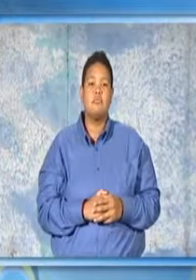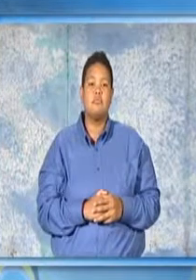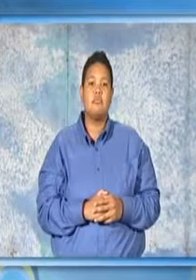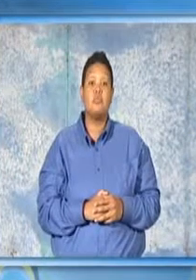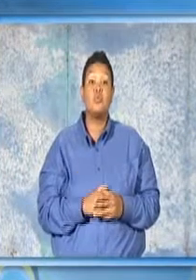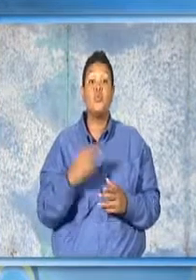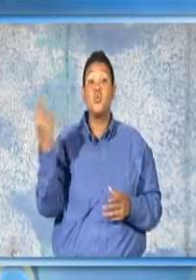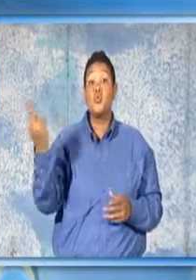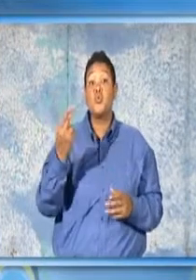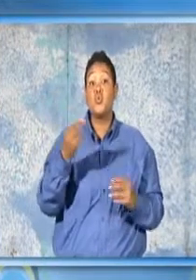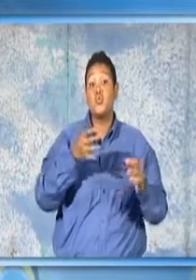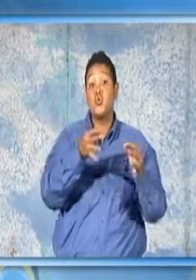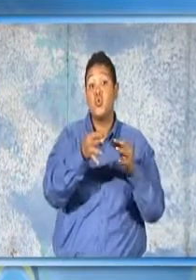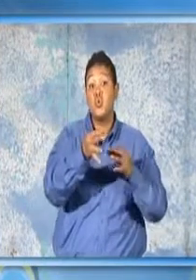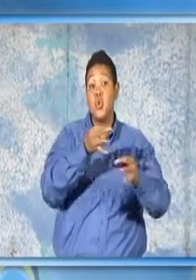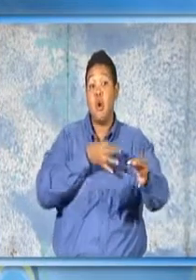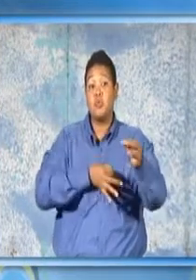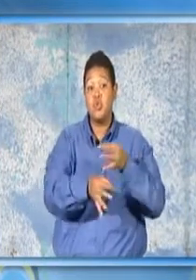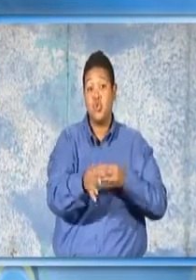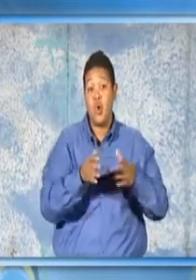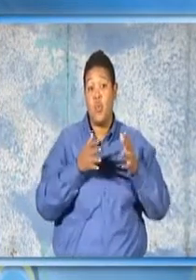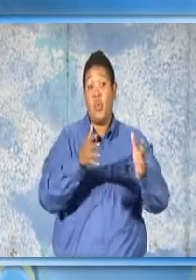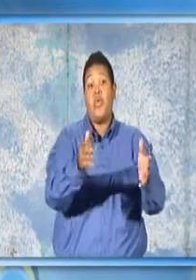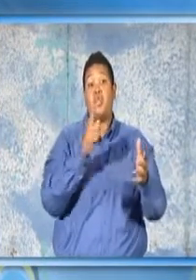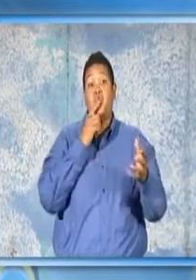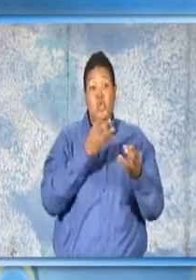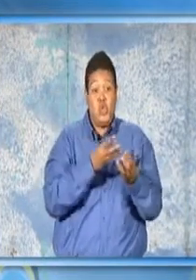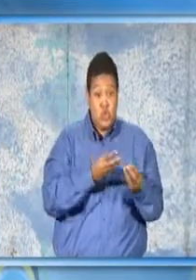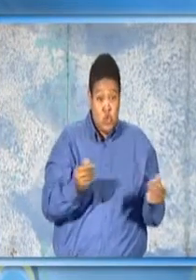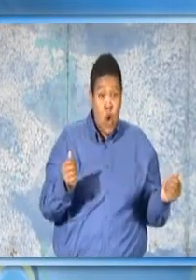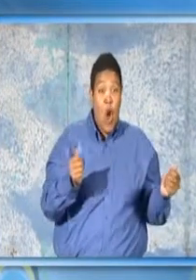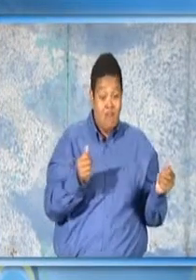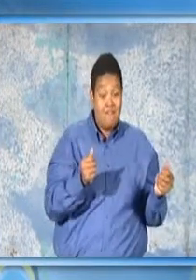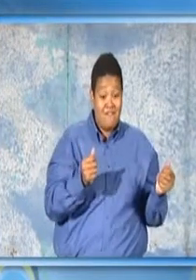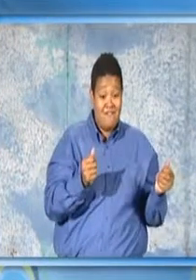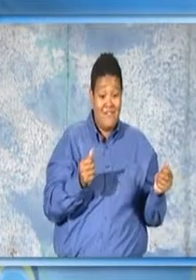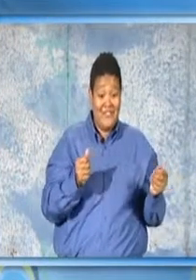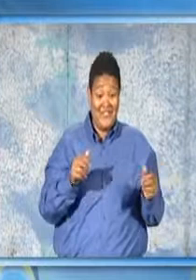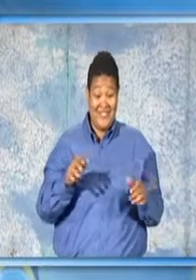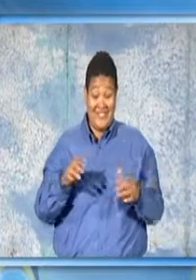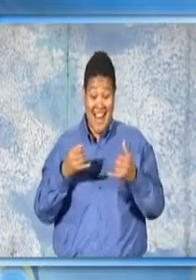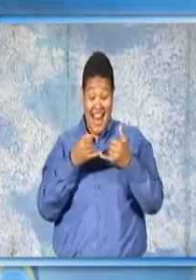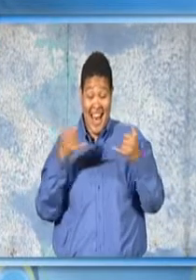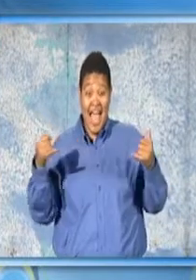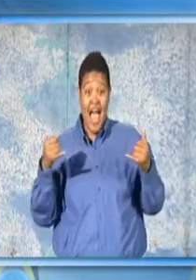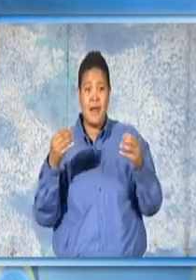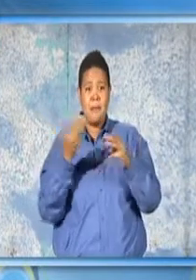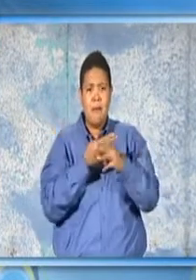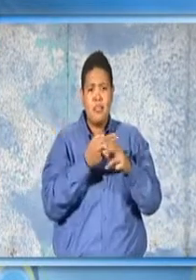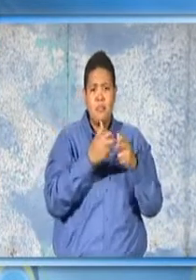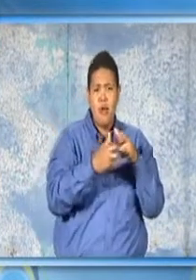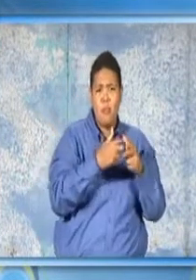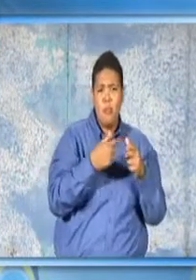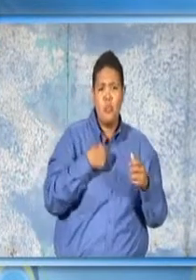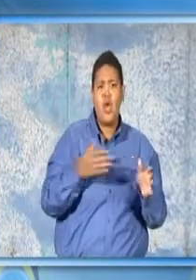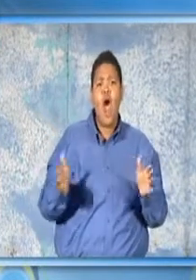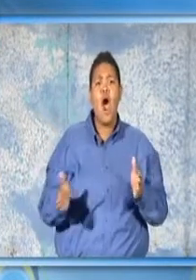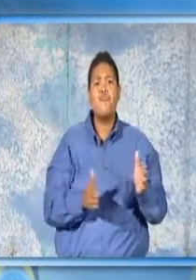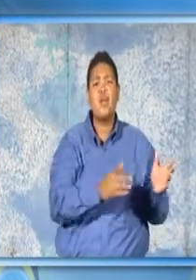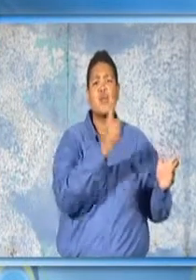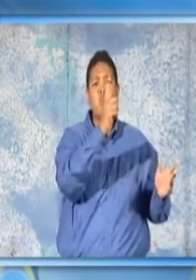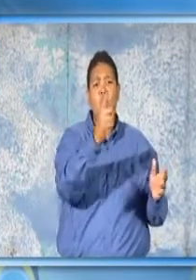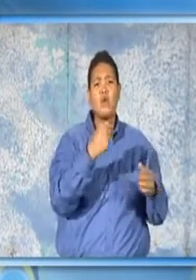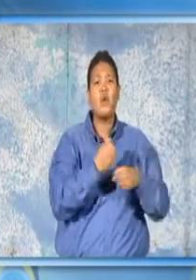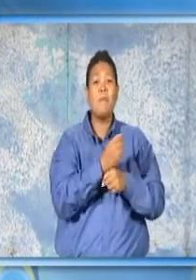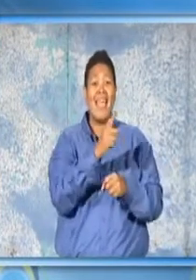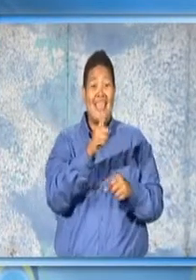To use the substitution method to solve a pair of simultaneous linear equations, rearrange one of the equations to make one